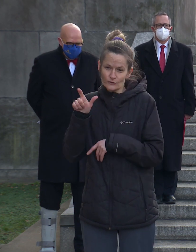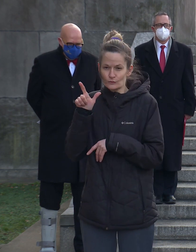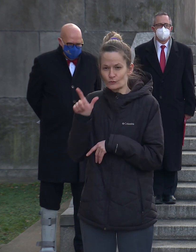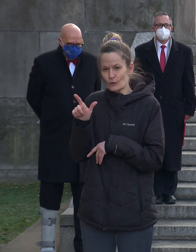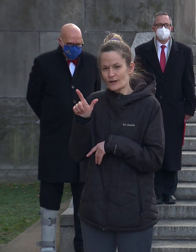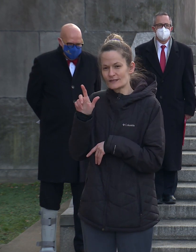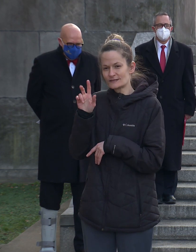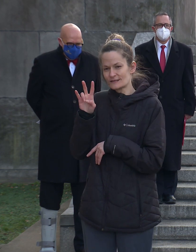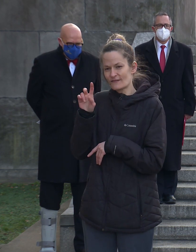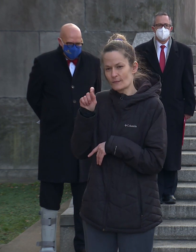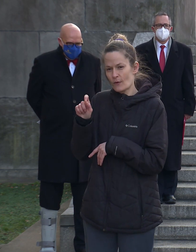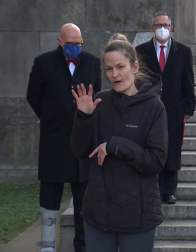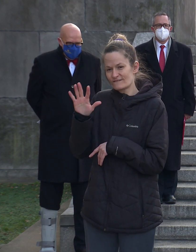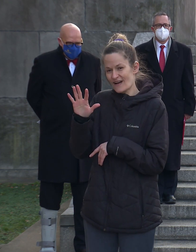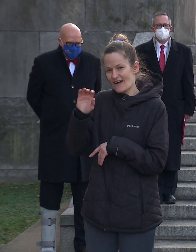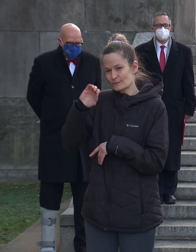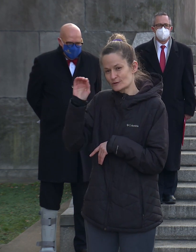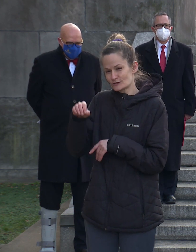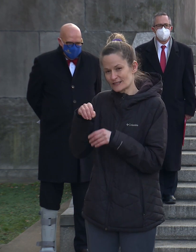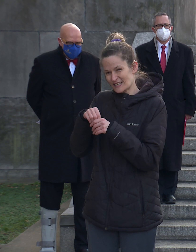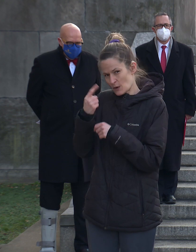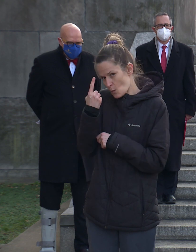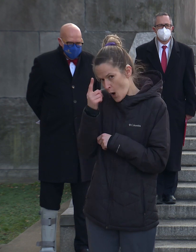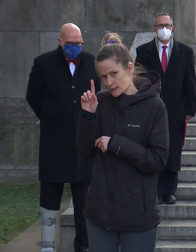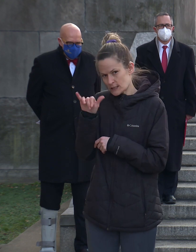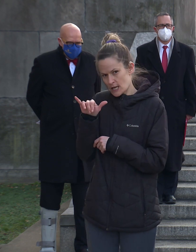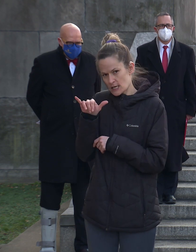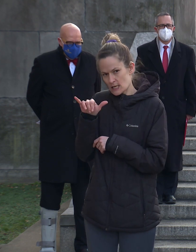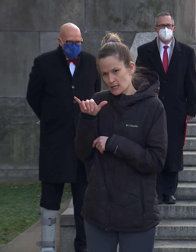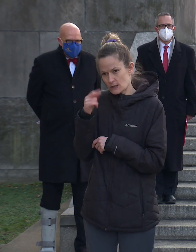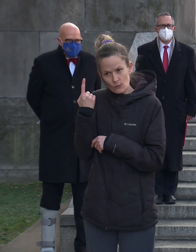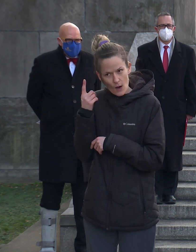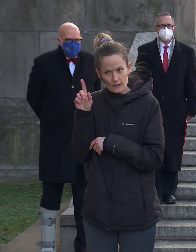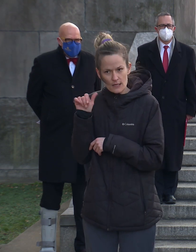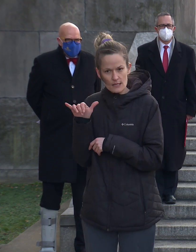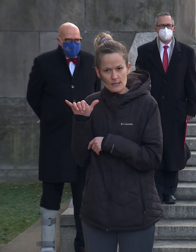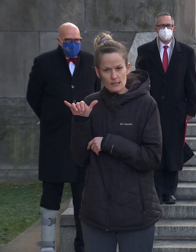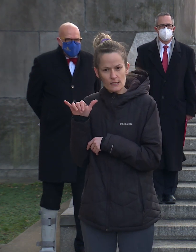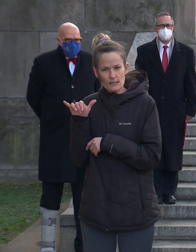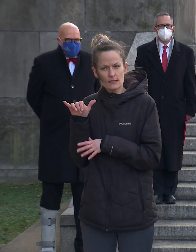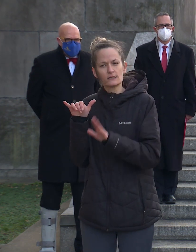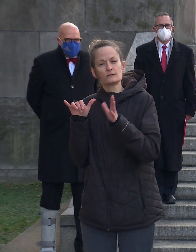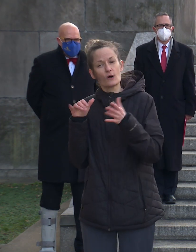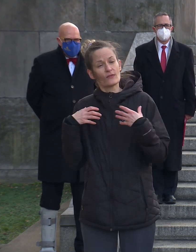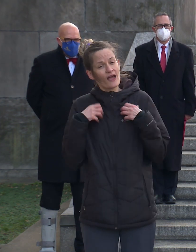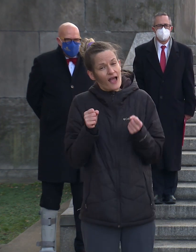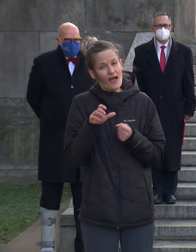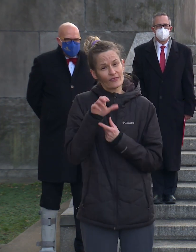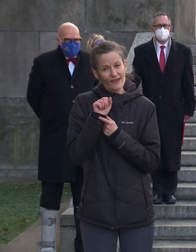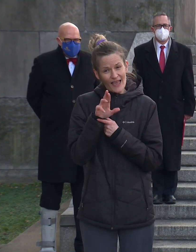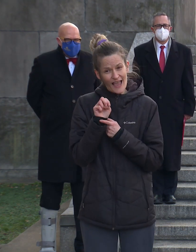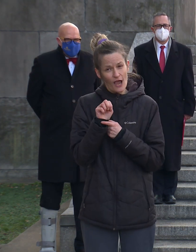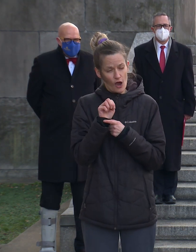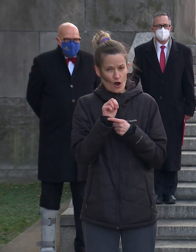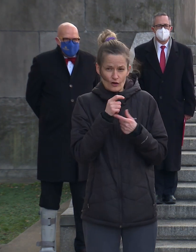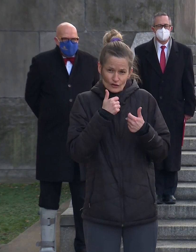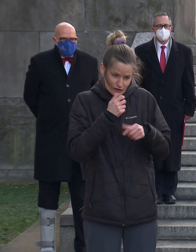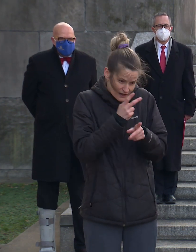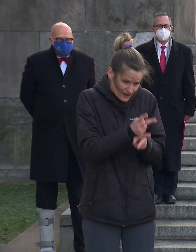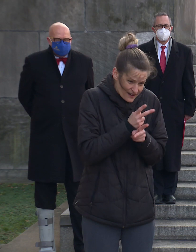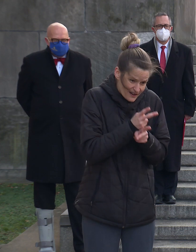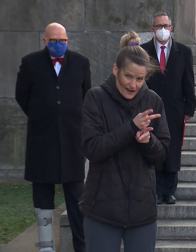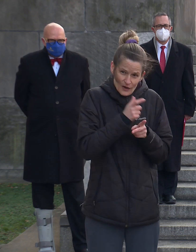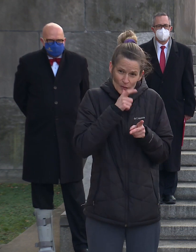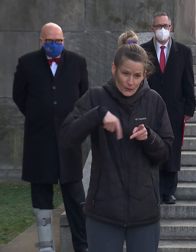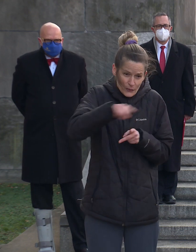day. Our healthcare workers are caring for COVID-19 patients with the same level of compassion as